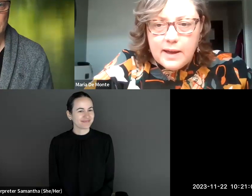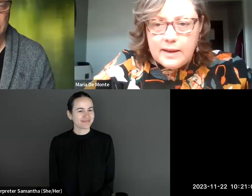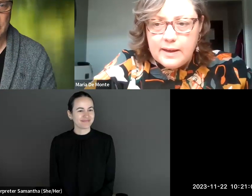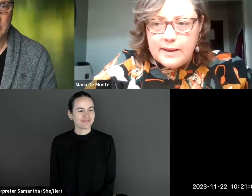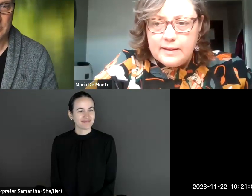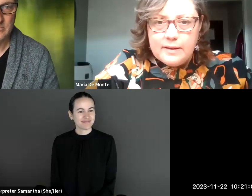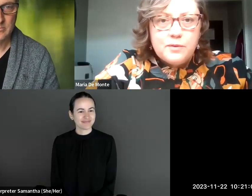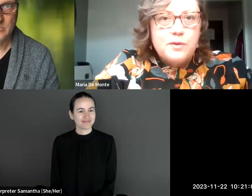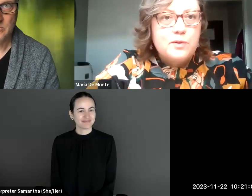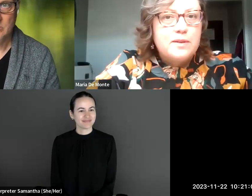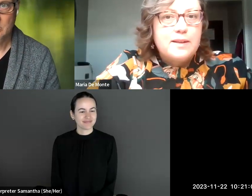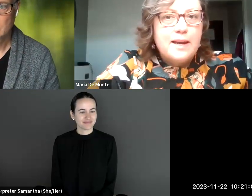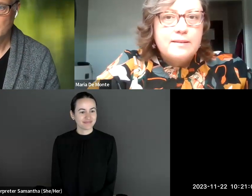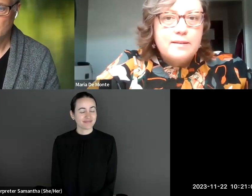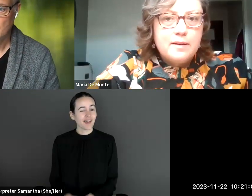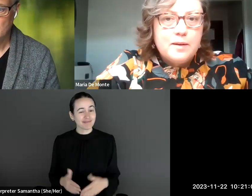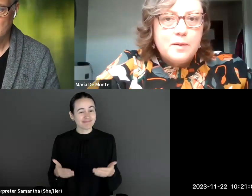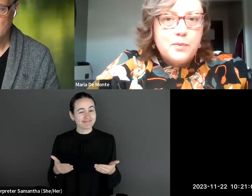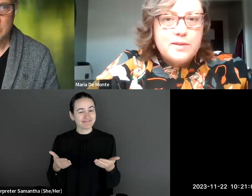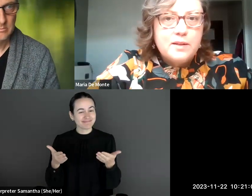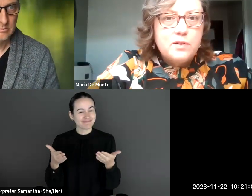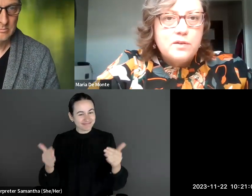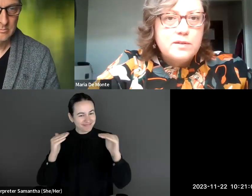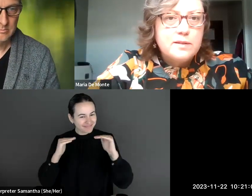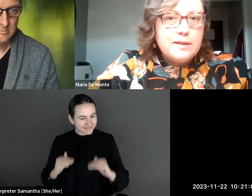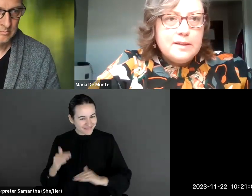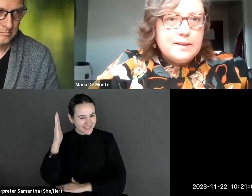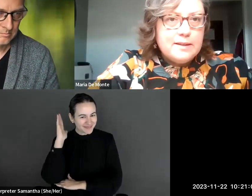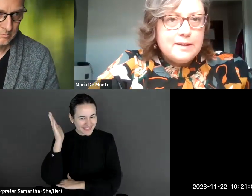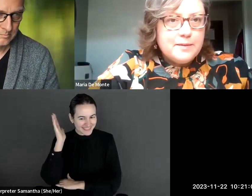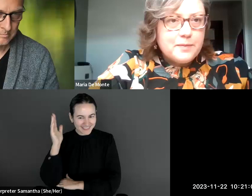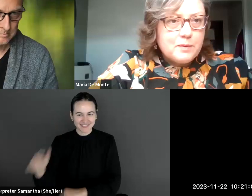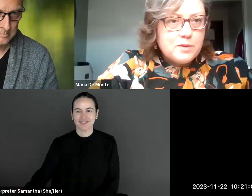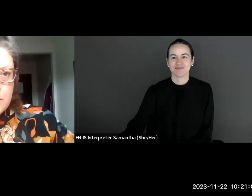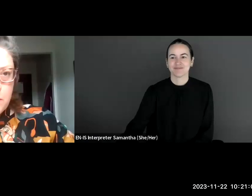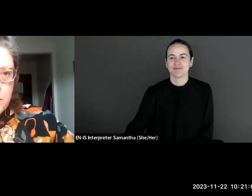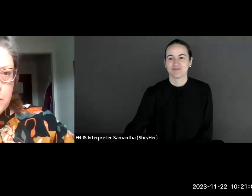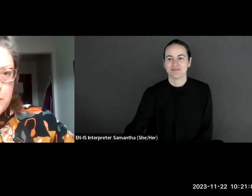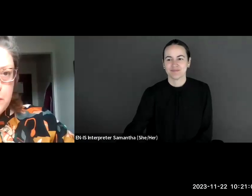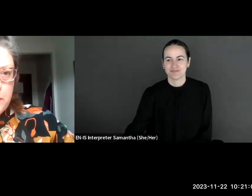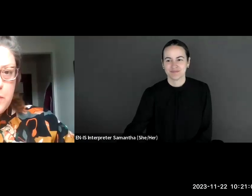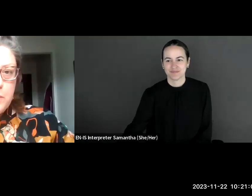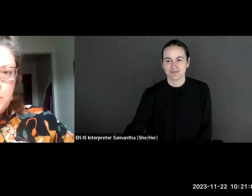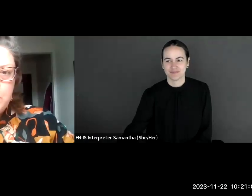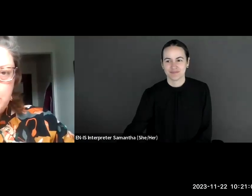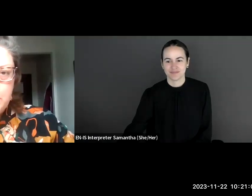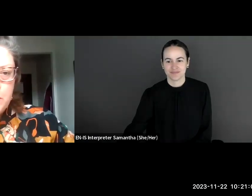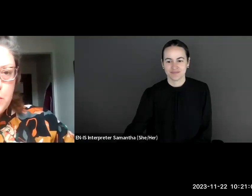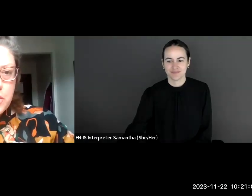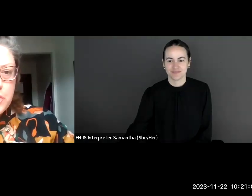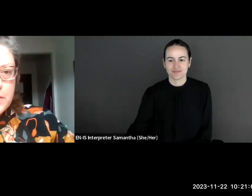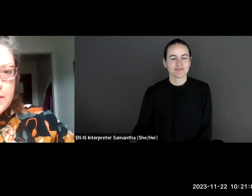let's go ahead and introduce the next presenters, which is a group of a